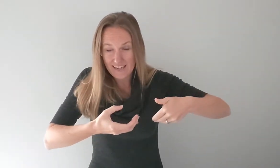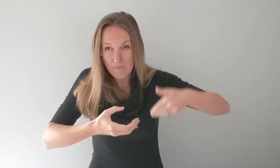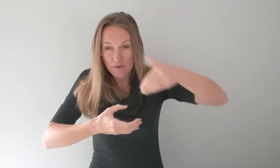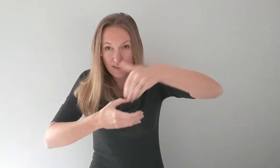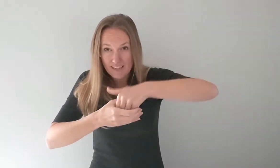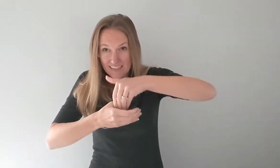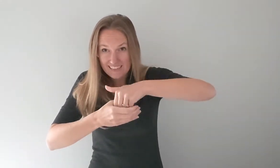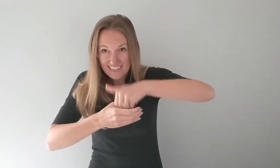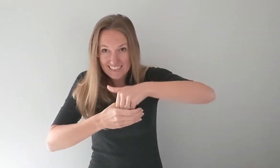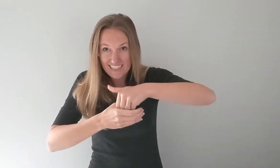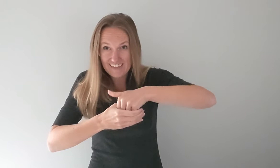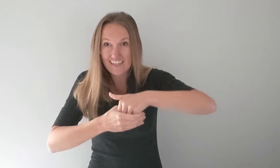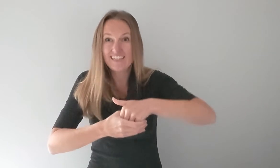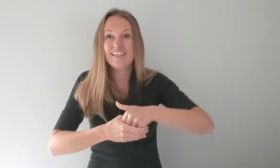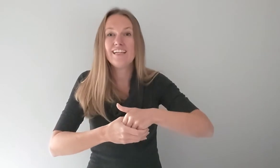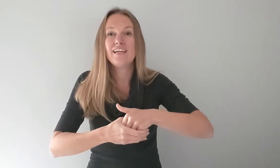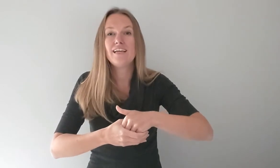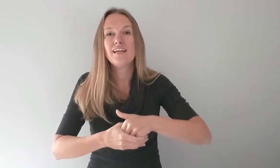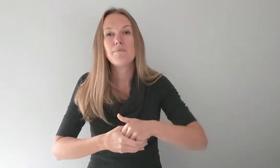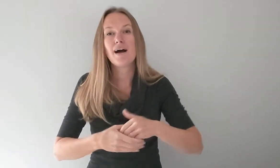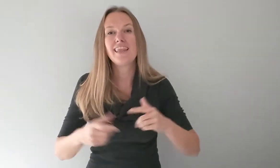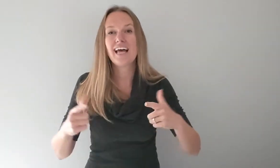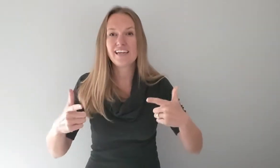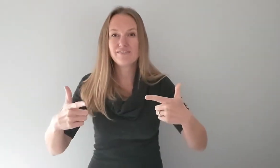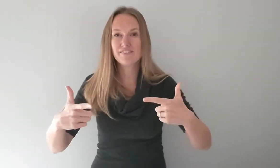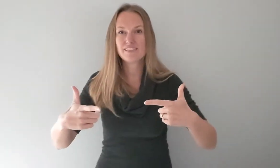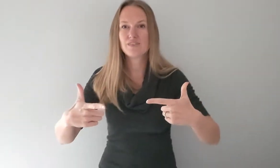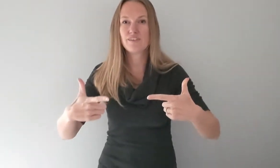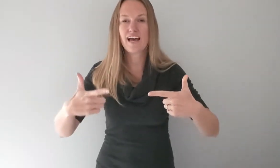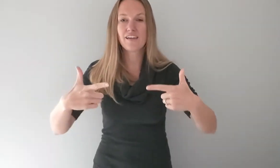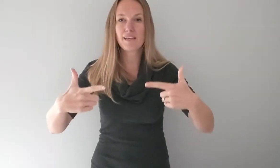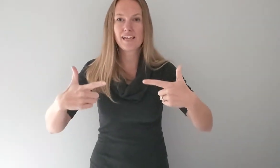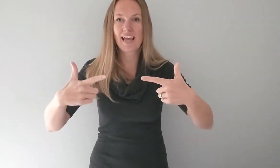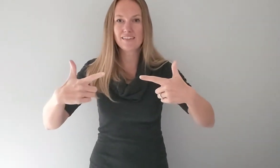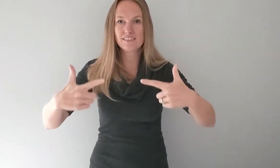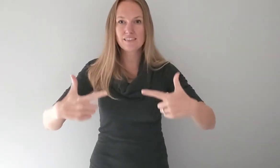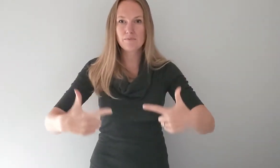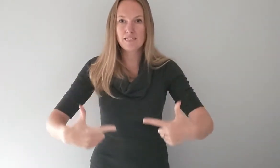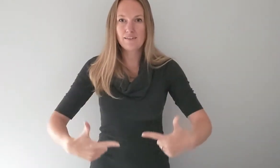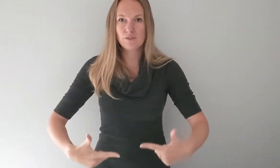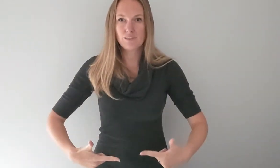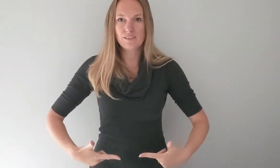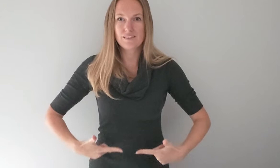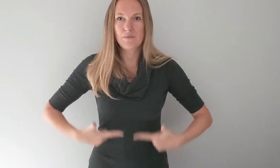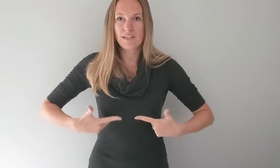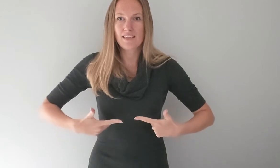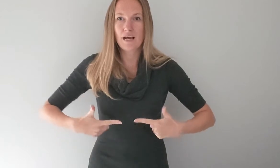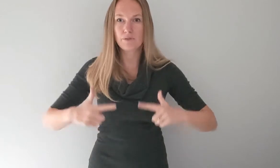cup and tucking your hand in. My life. So for that, you're making L's and you come down towards your stomach and then up towards